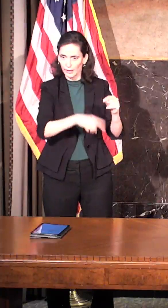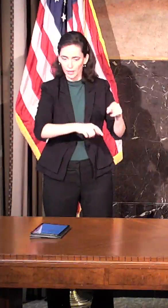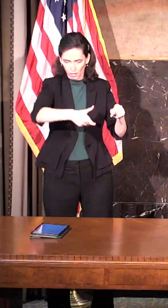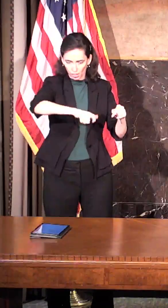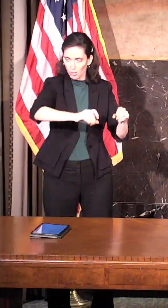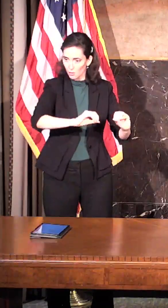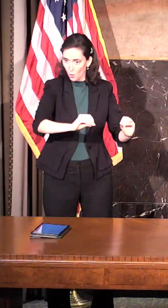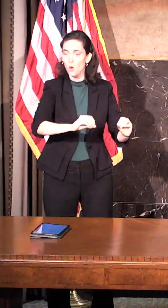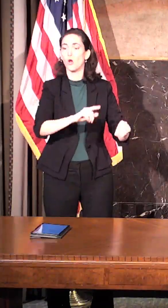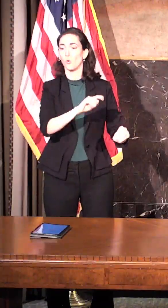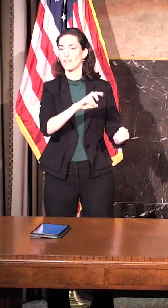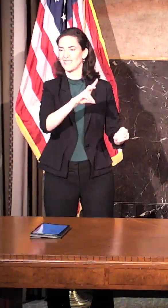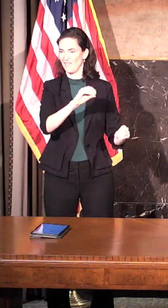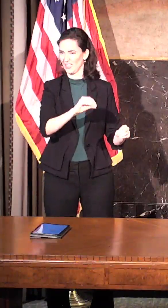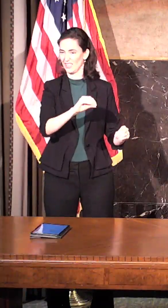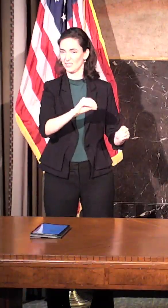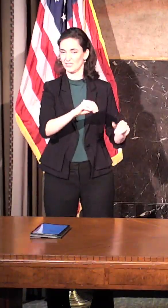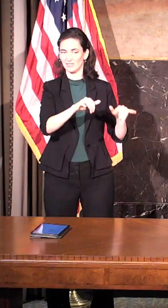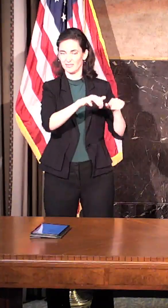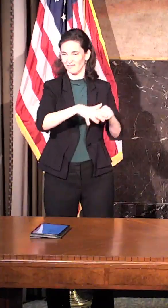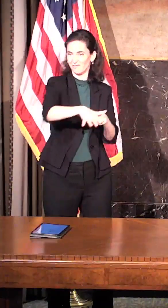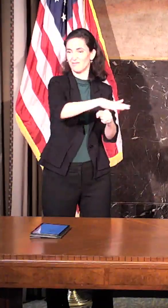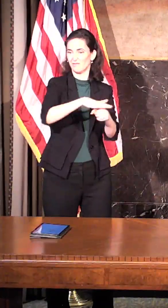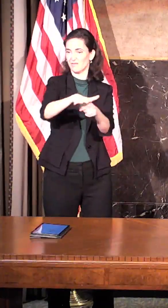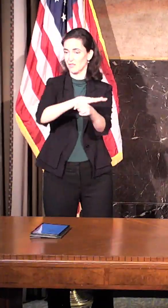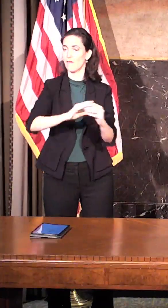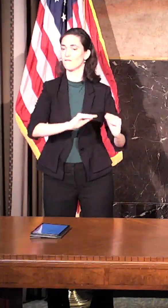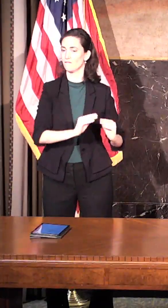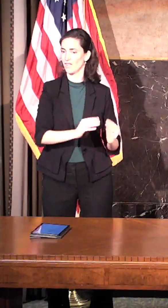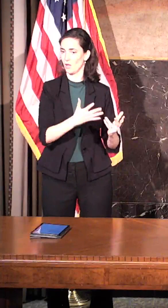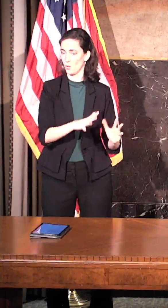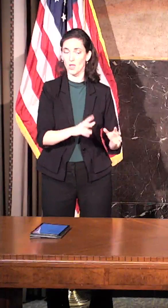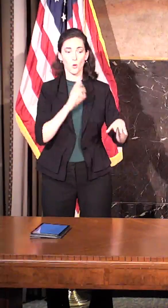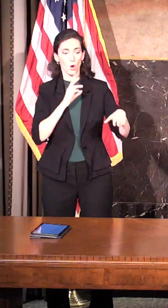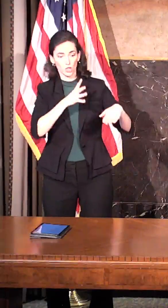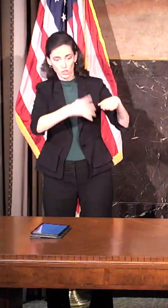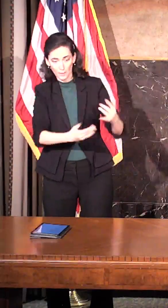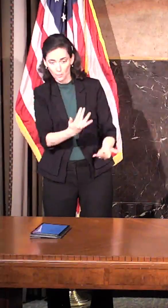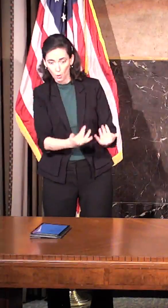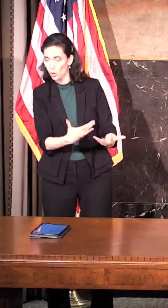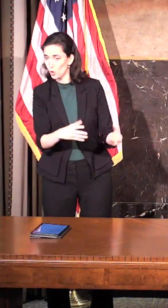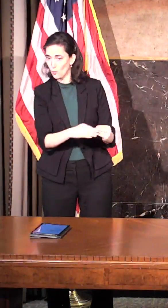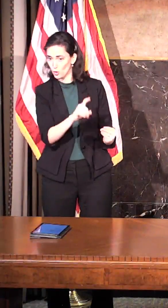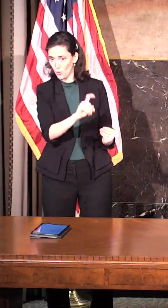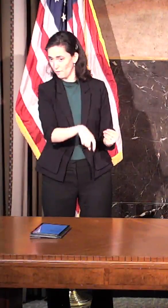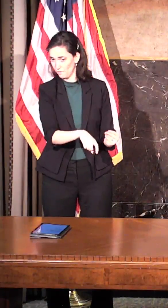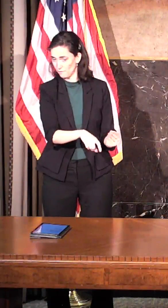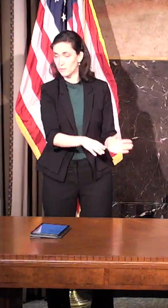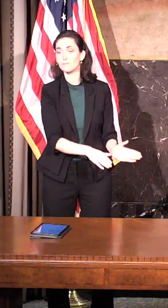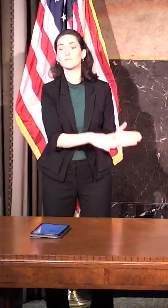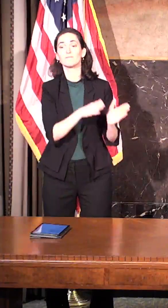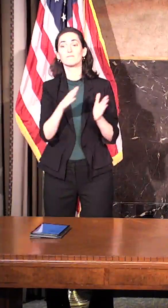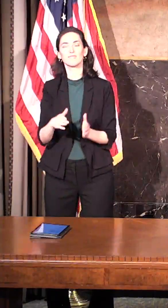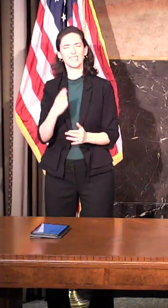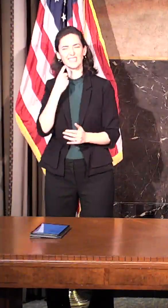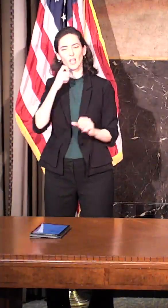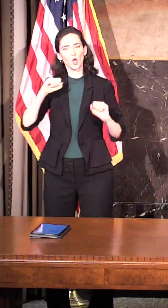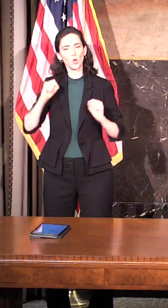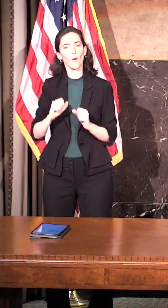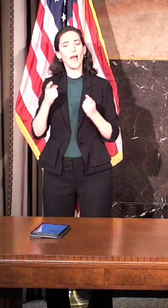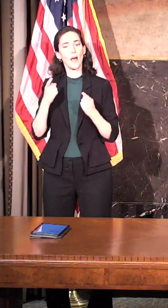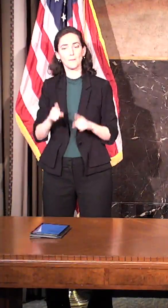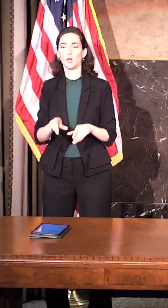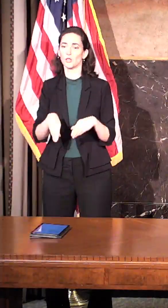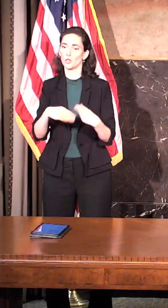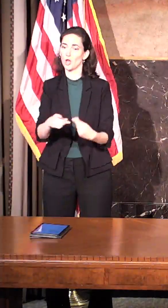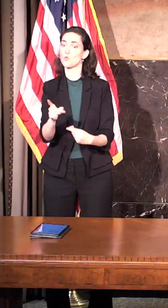lifted. We do sadly have an additional death to report that's attributable to the winter weather. It